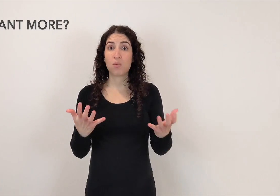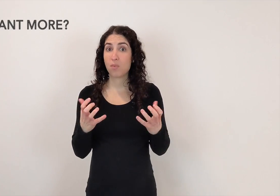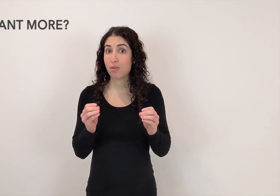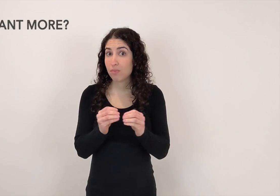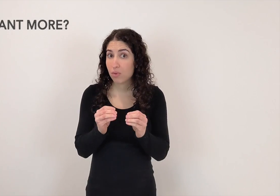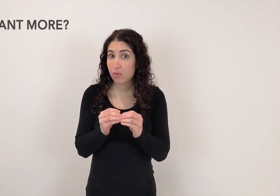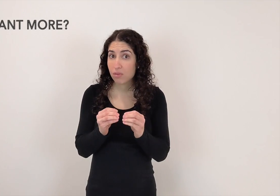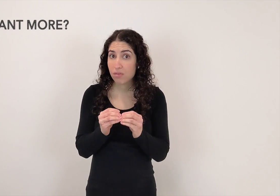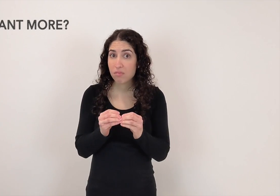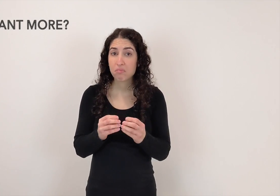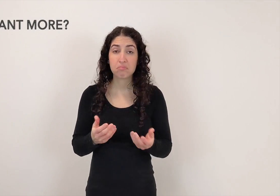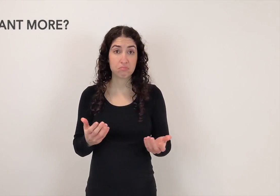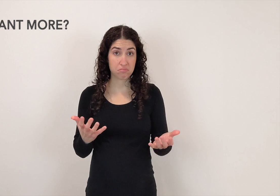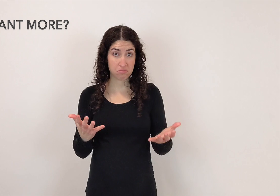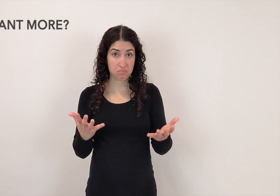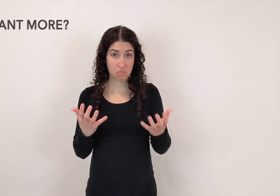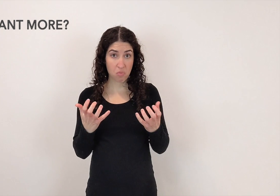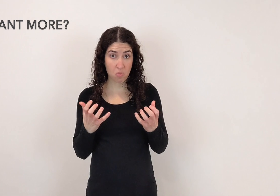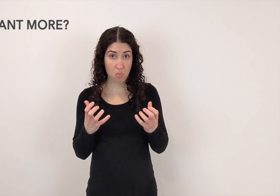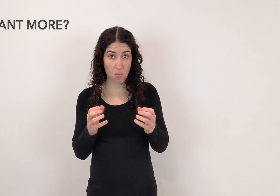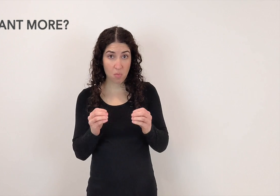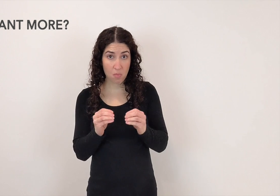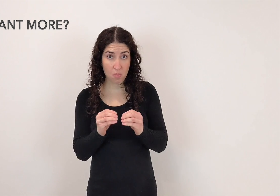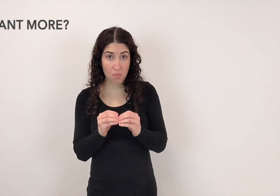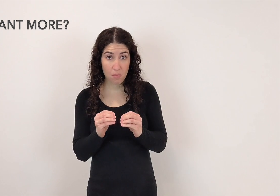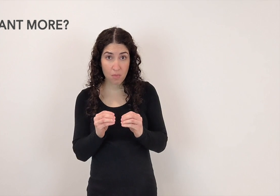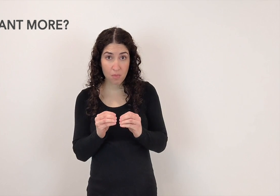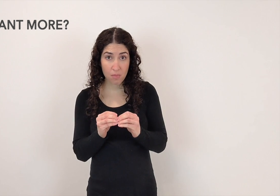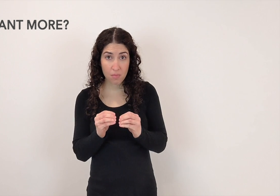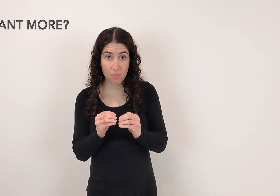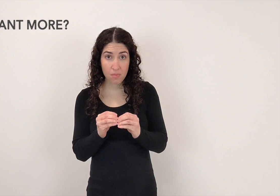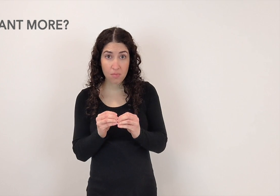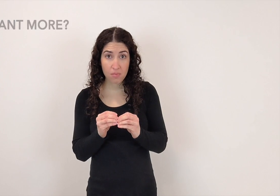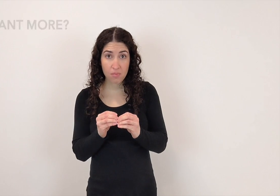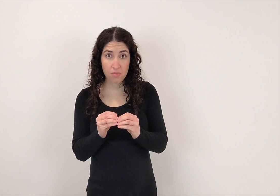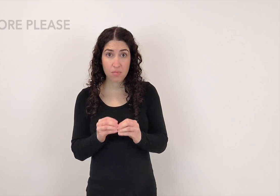Want more? Do you want more?